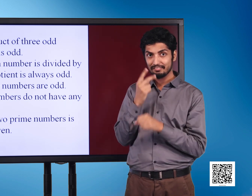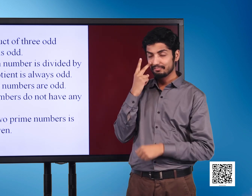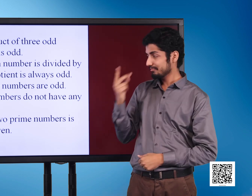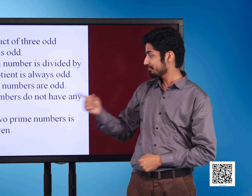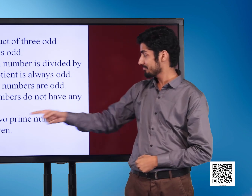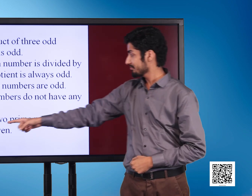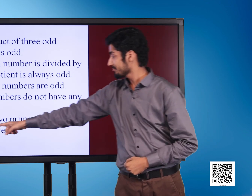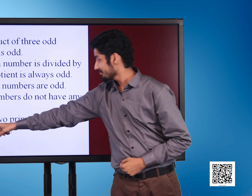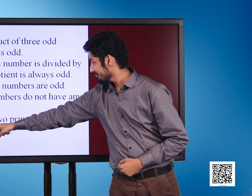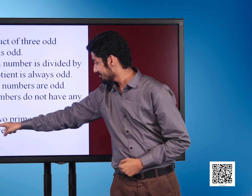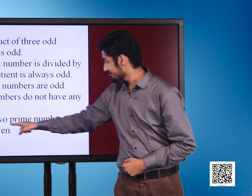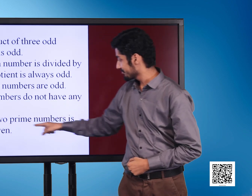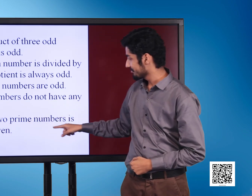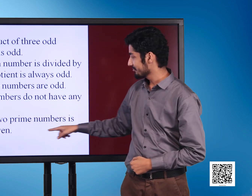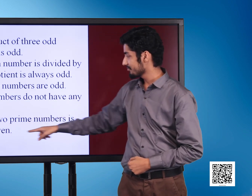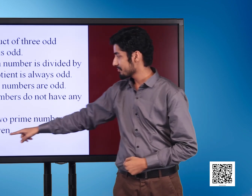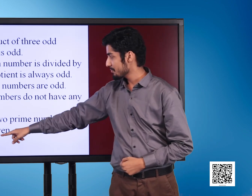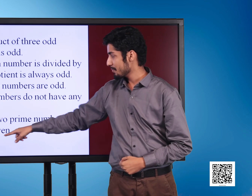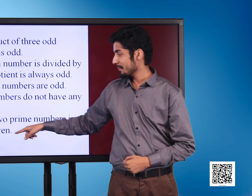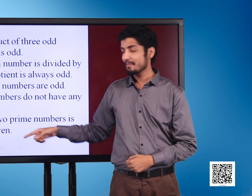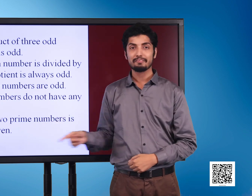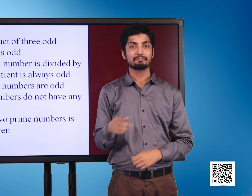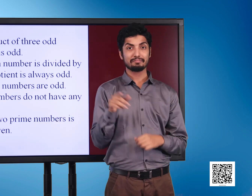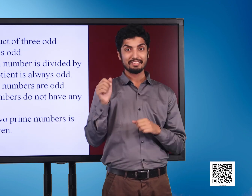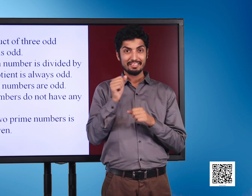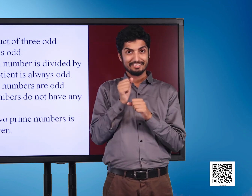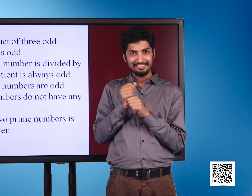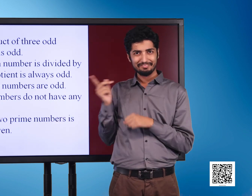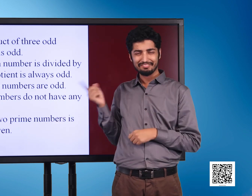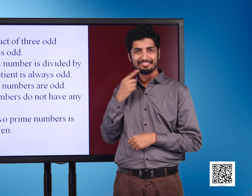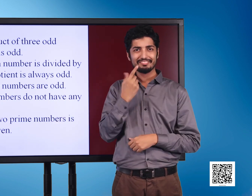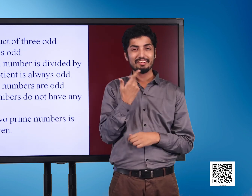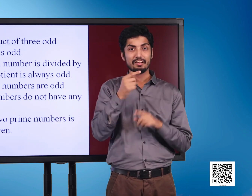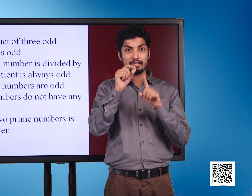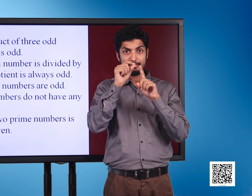G. Sum of two prime numbers is always even.